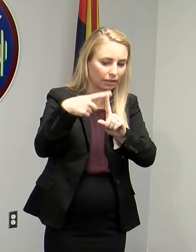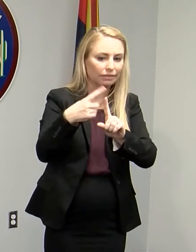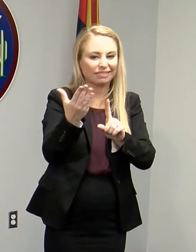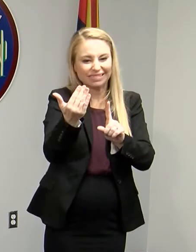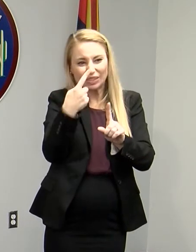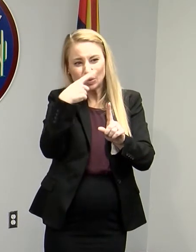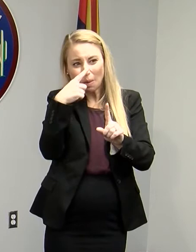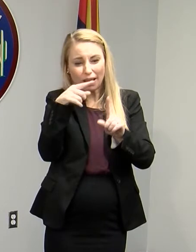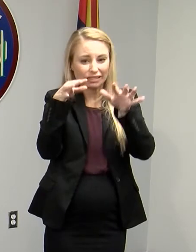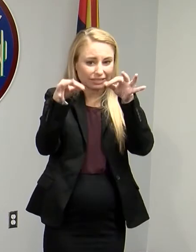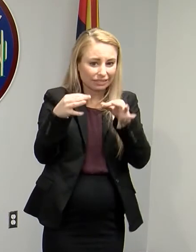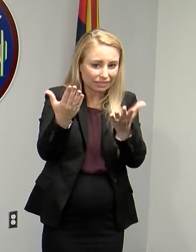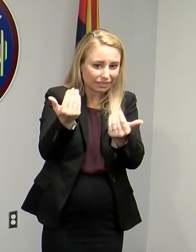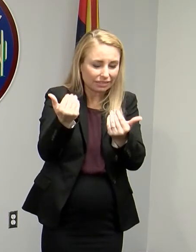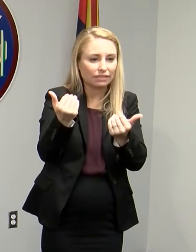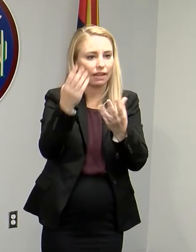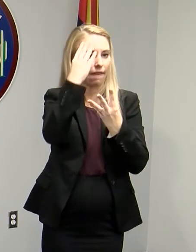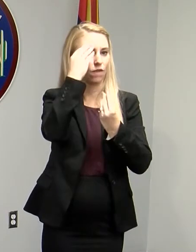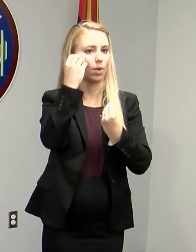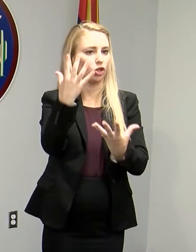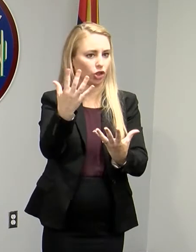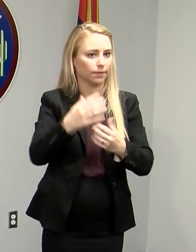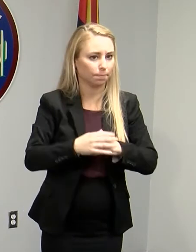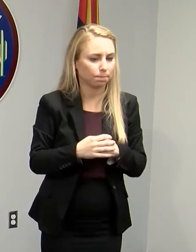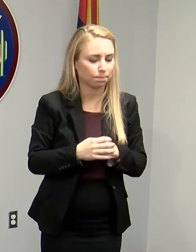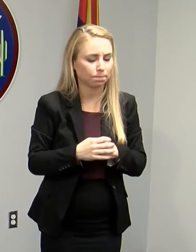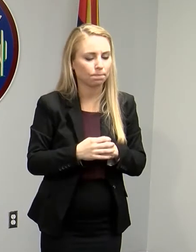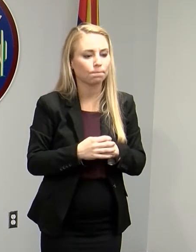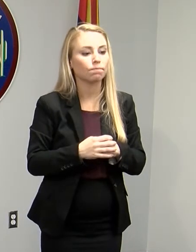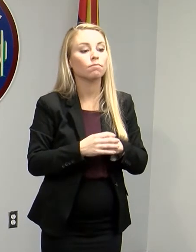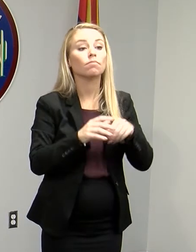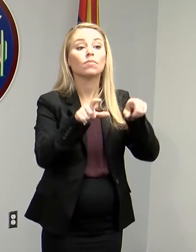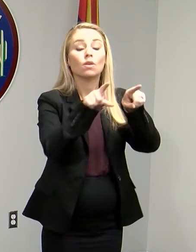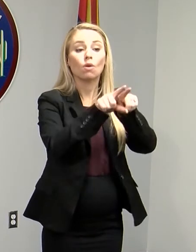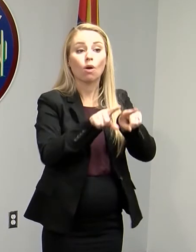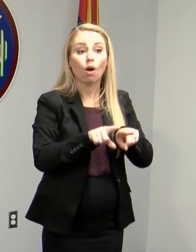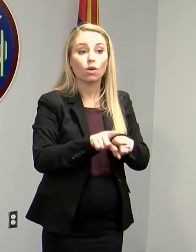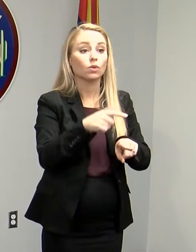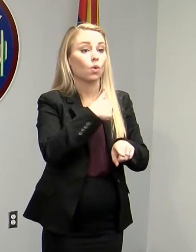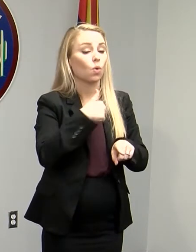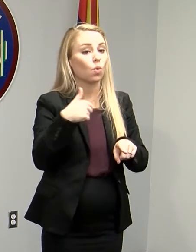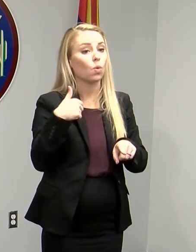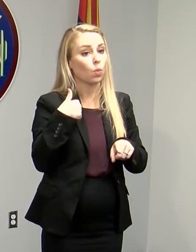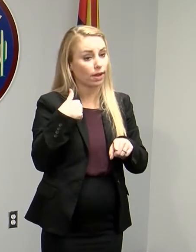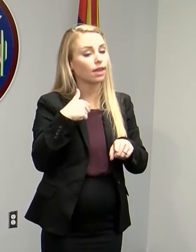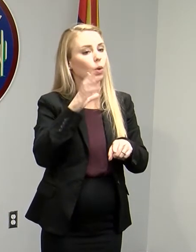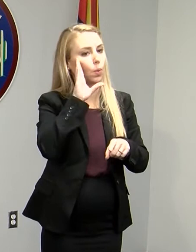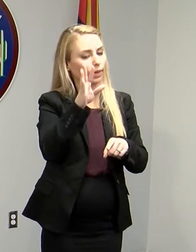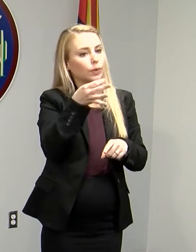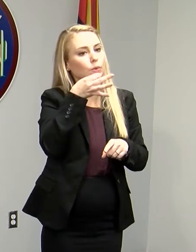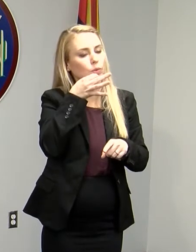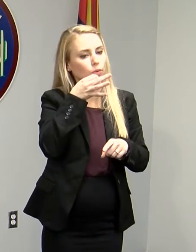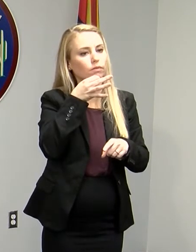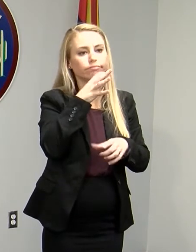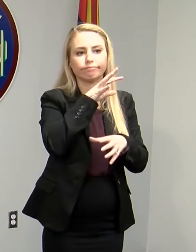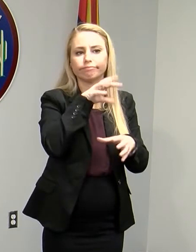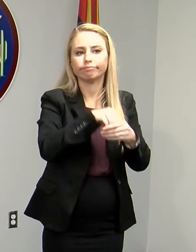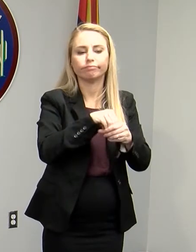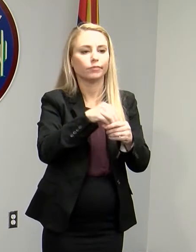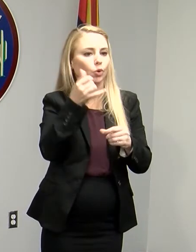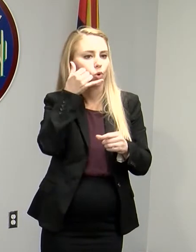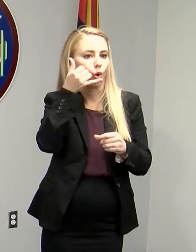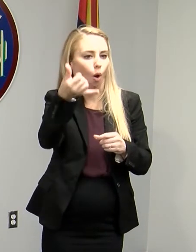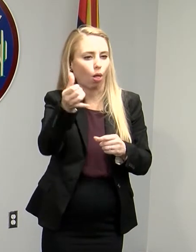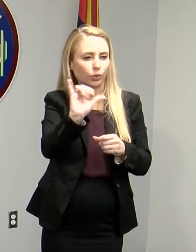some information to Public Health. We are also working on adding an automated phone call to this process to help individuals who only